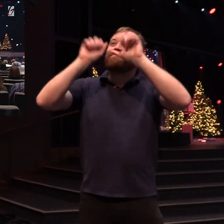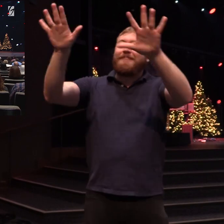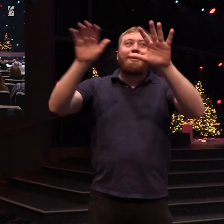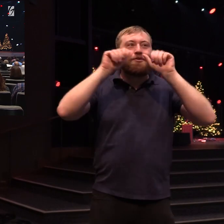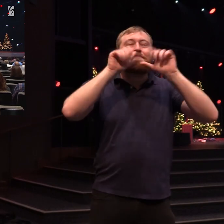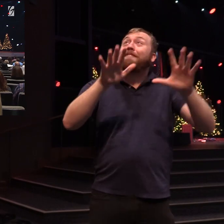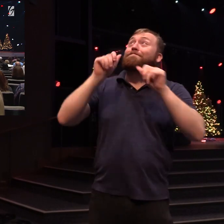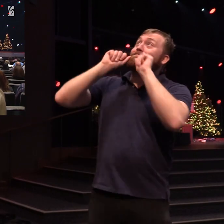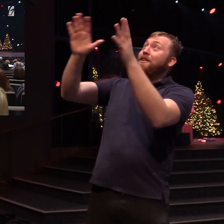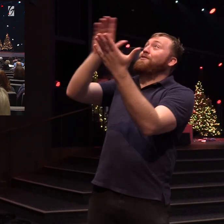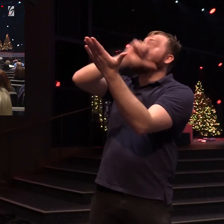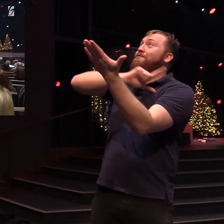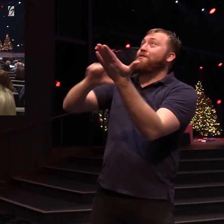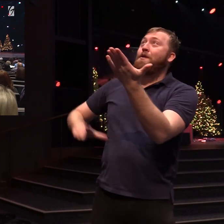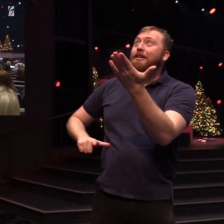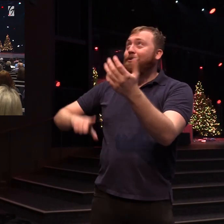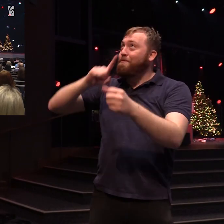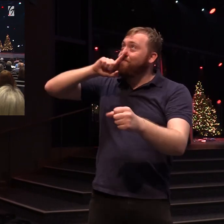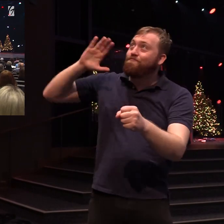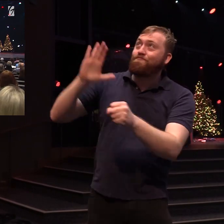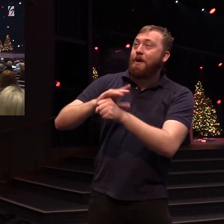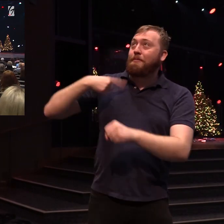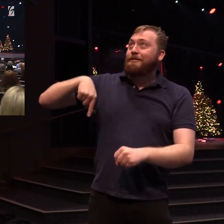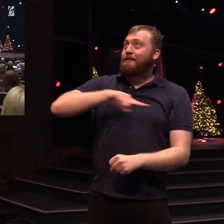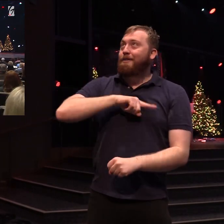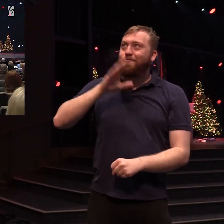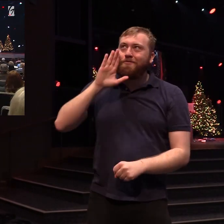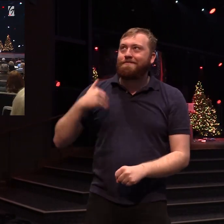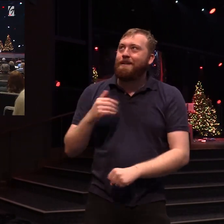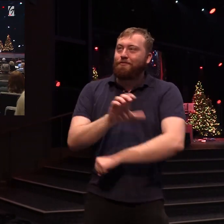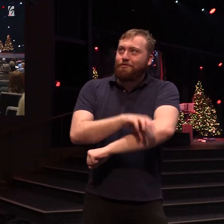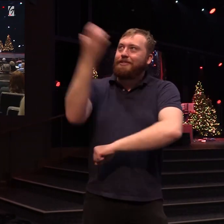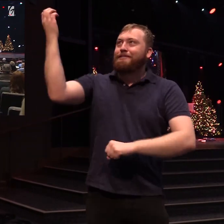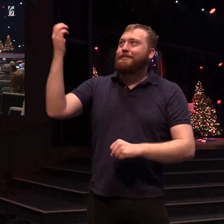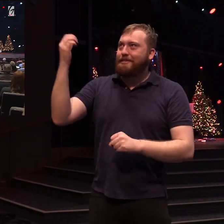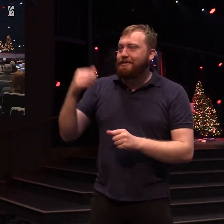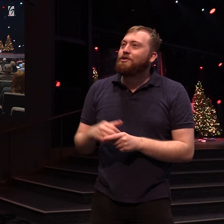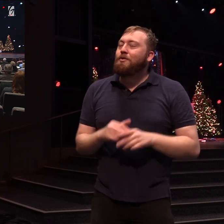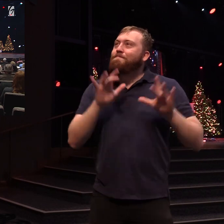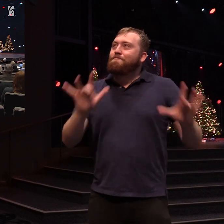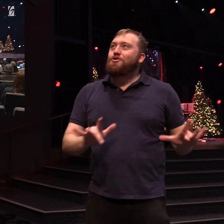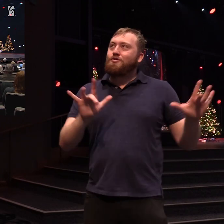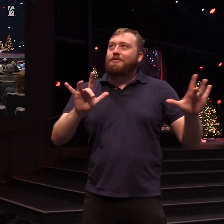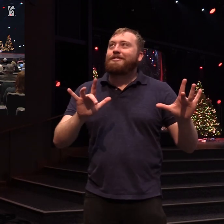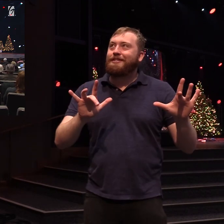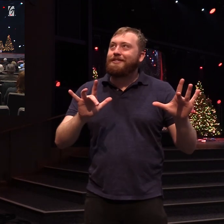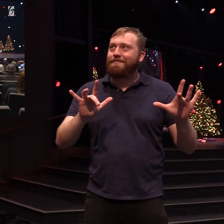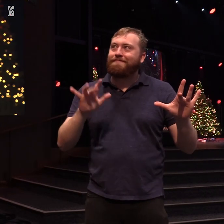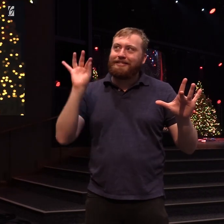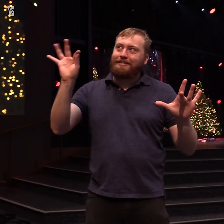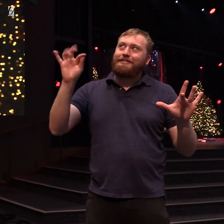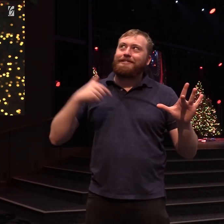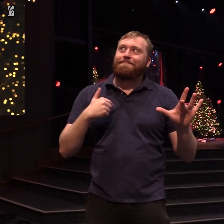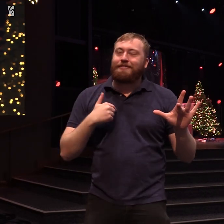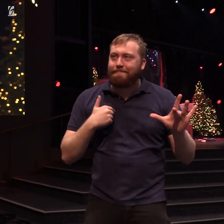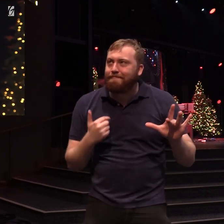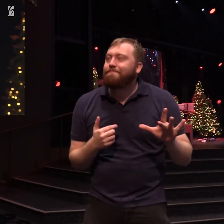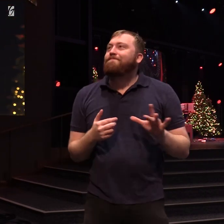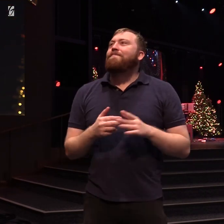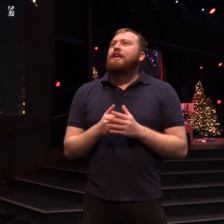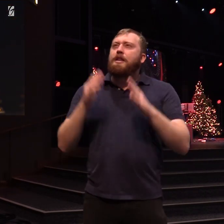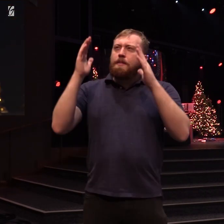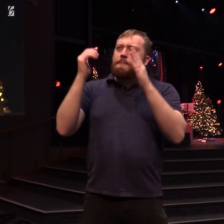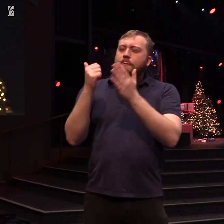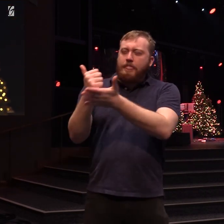for the promise of Christmas. May you have mercy, please, upon our speaker. You know his sins are many. And help us to